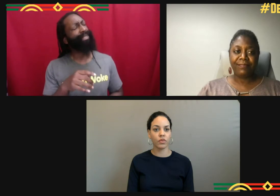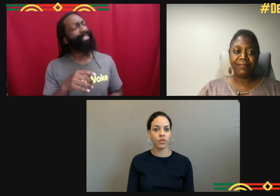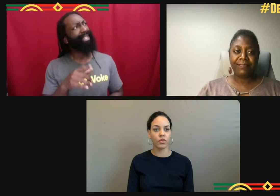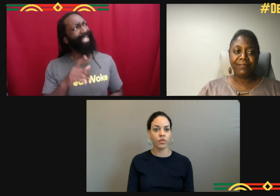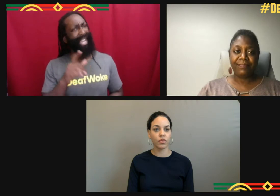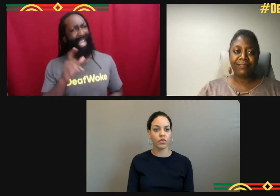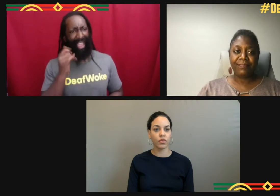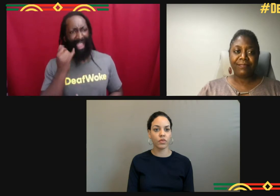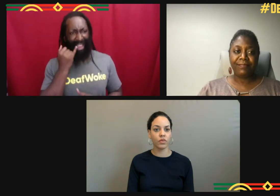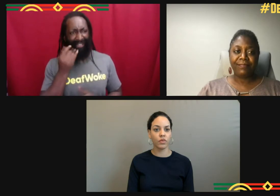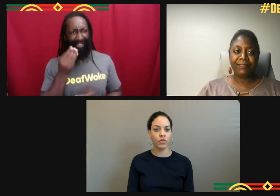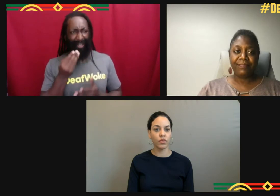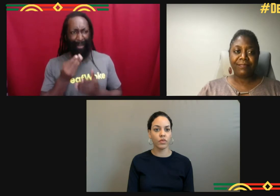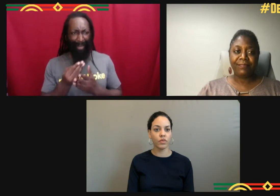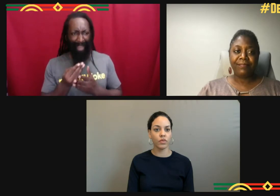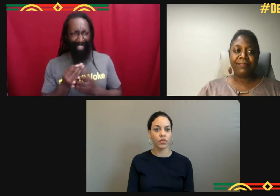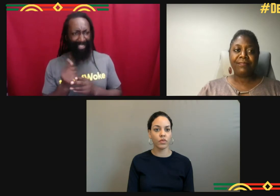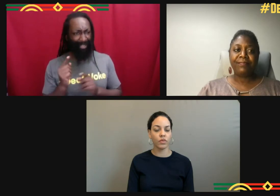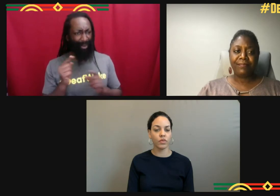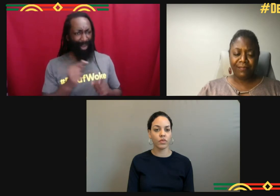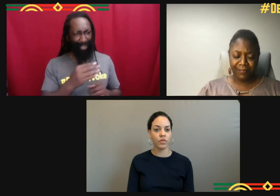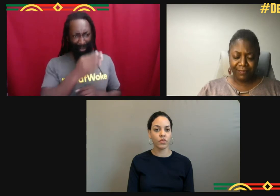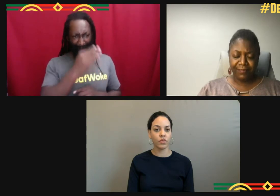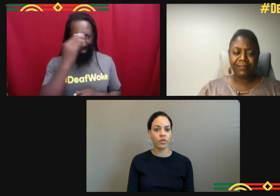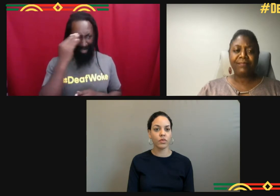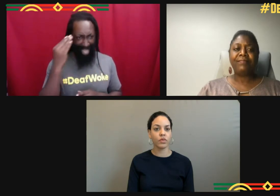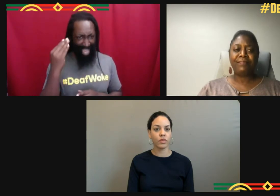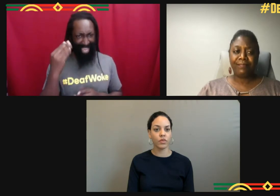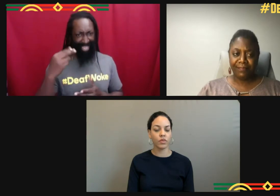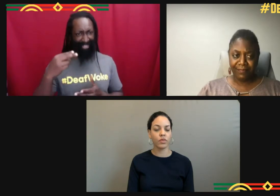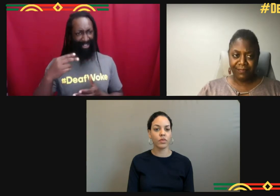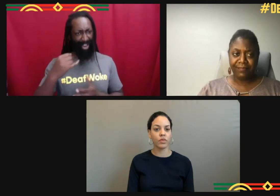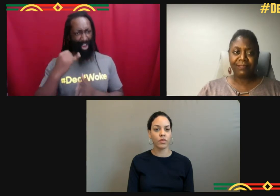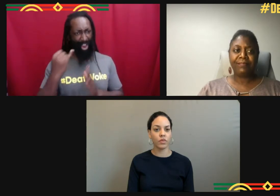you know, they've earned this, ancestors.